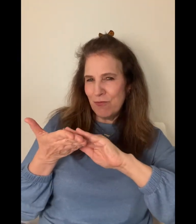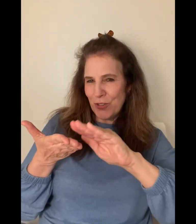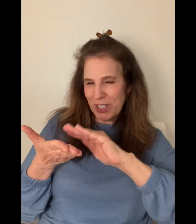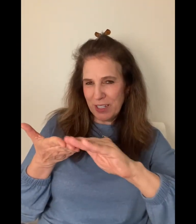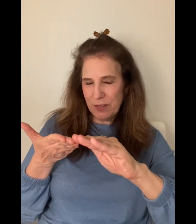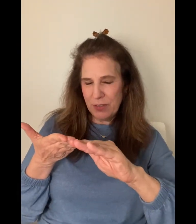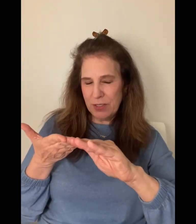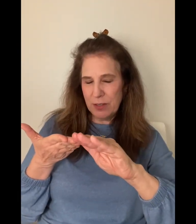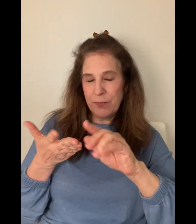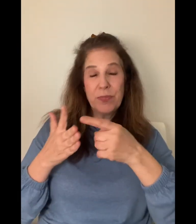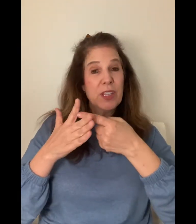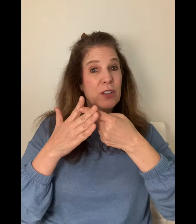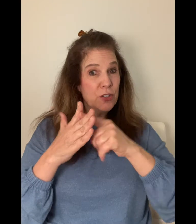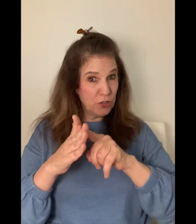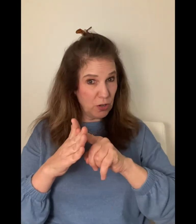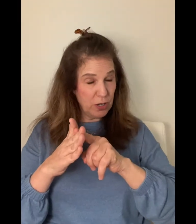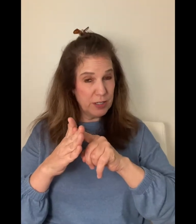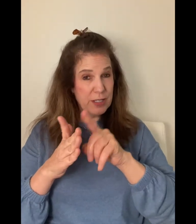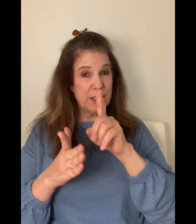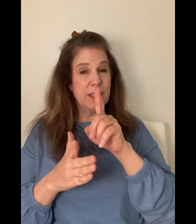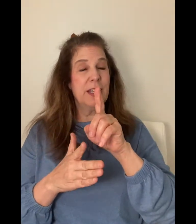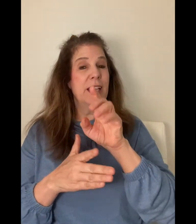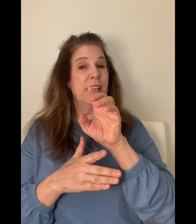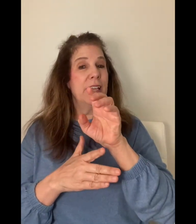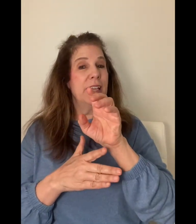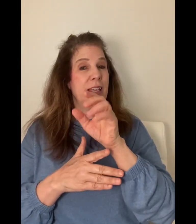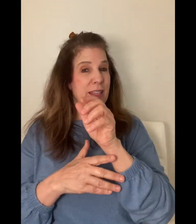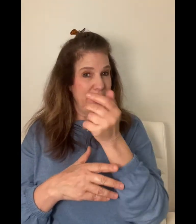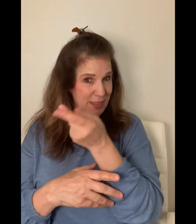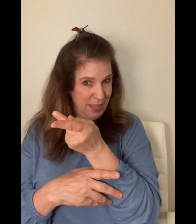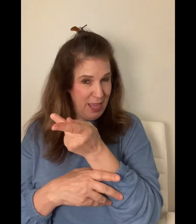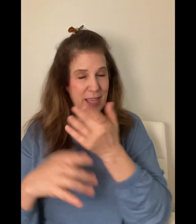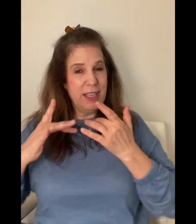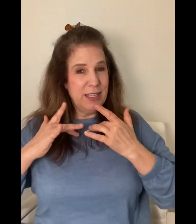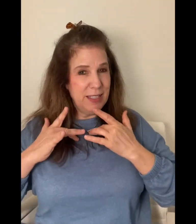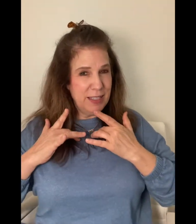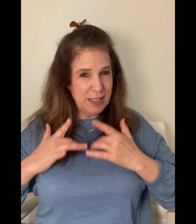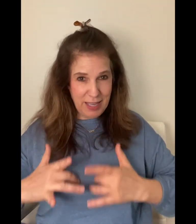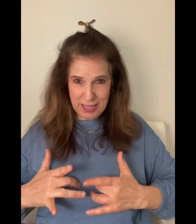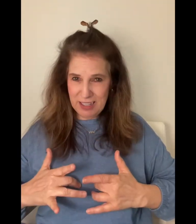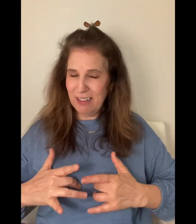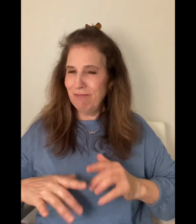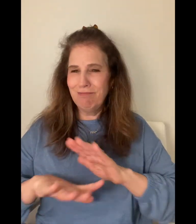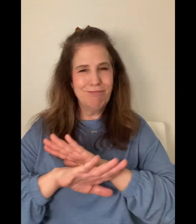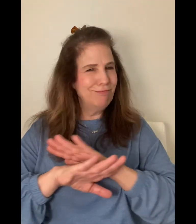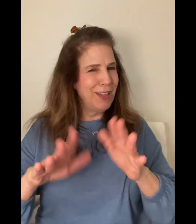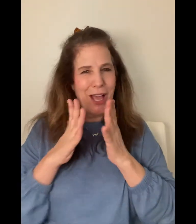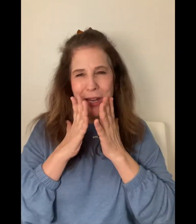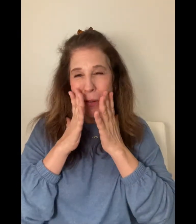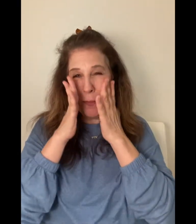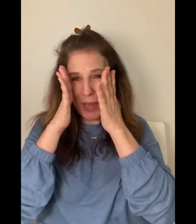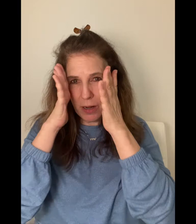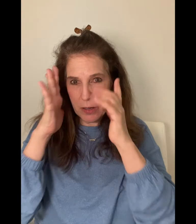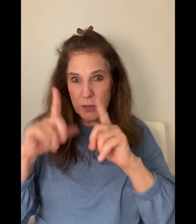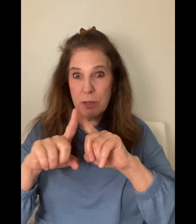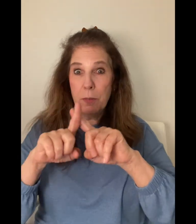caused. So there are many interpretations. I'll just present perhaps the one Maimonides, which is very